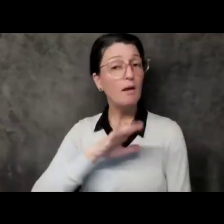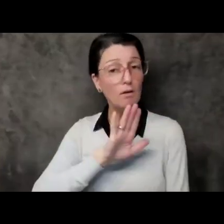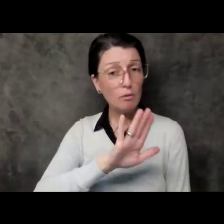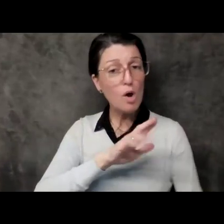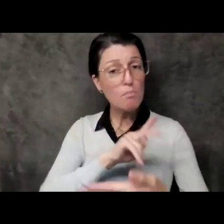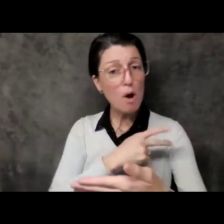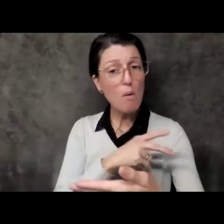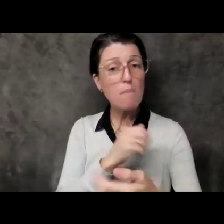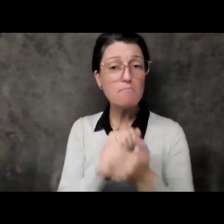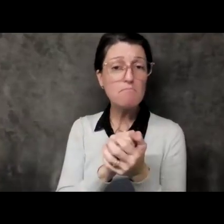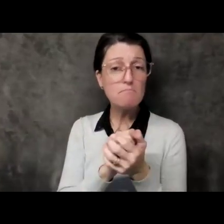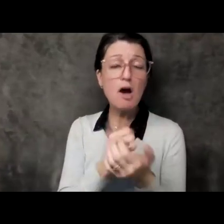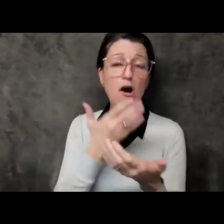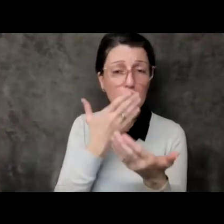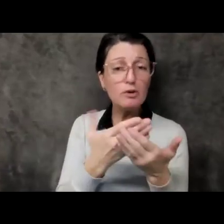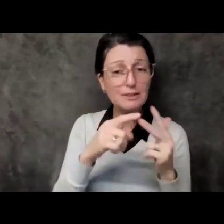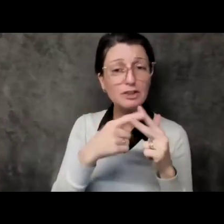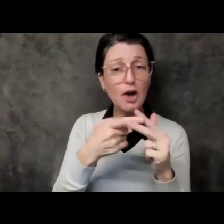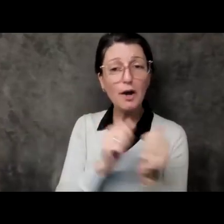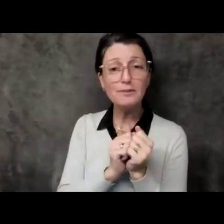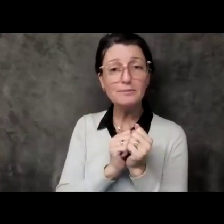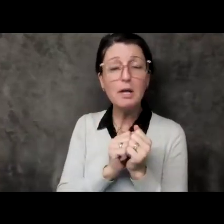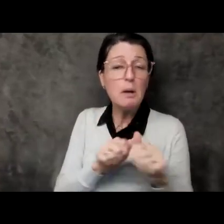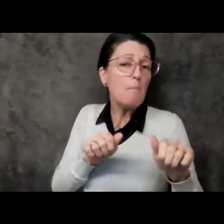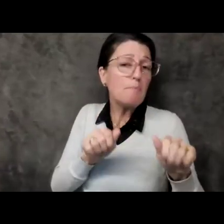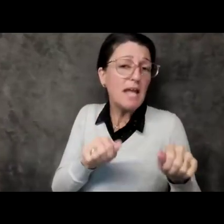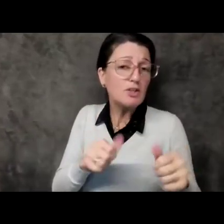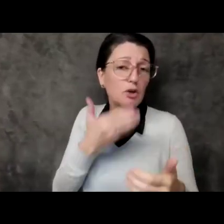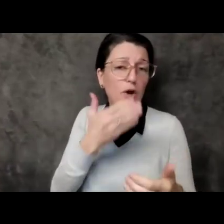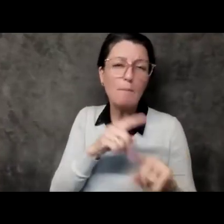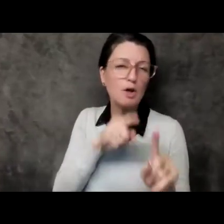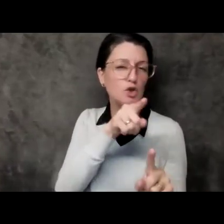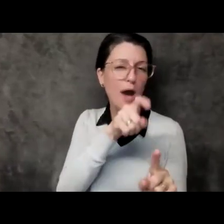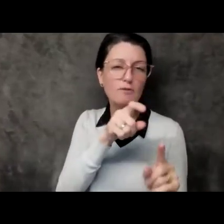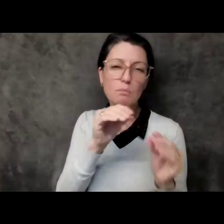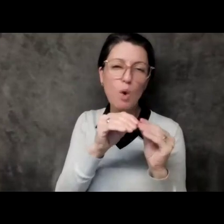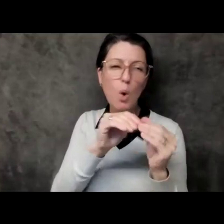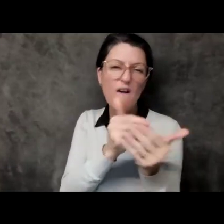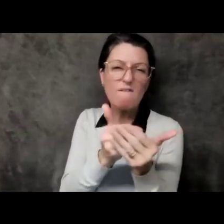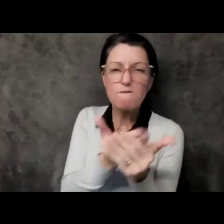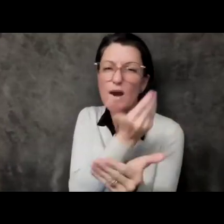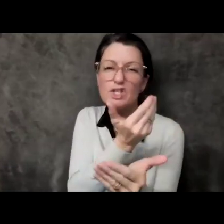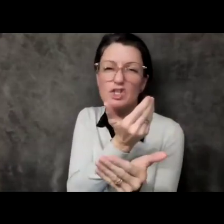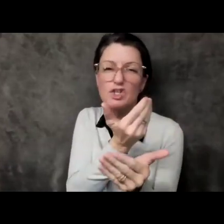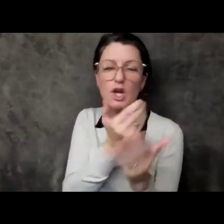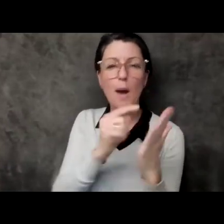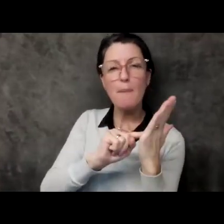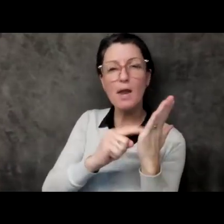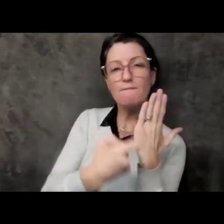good start. It has potential, but you're going to have to reach for a fresher metaphor. And I'm